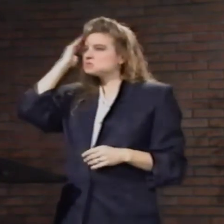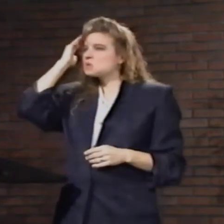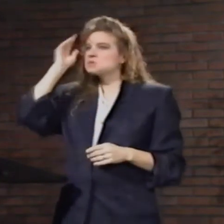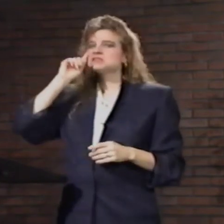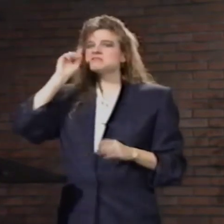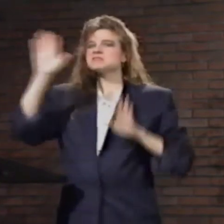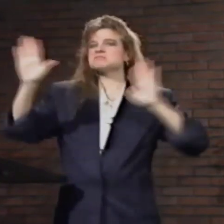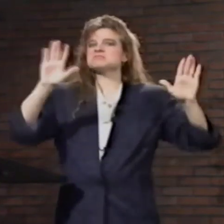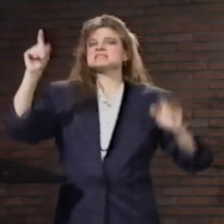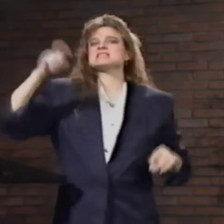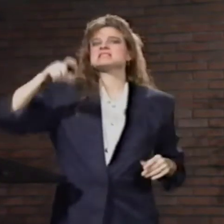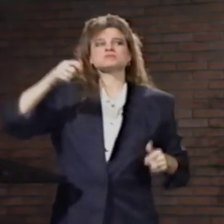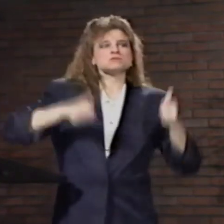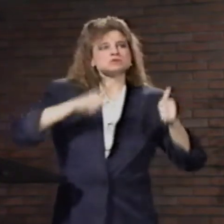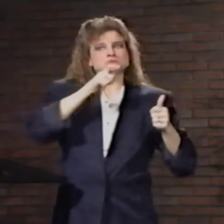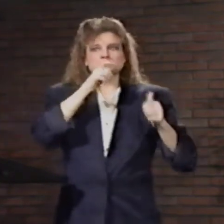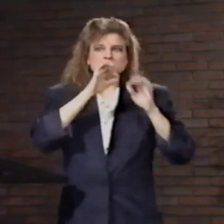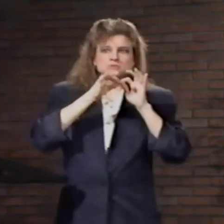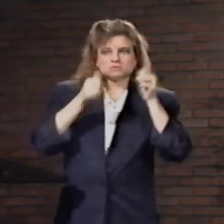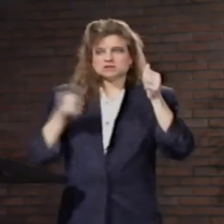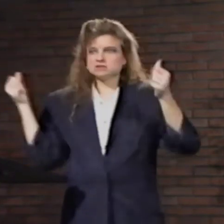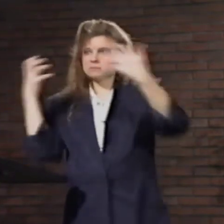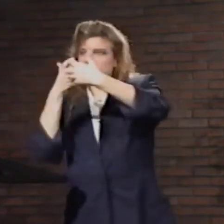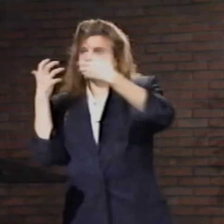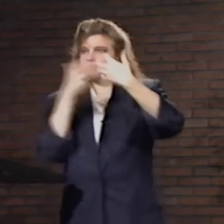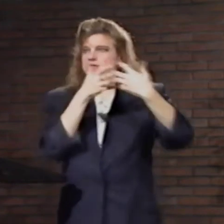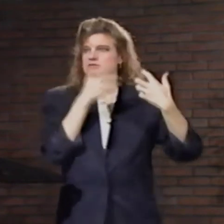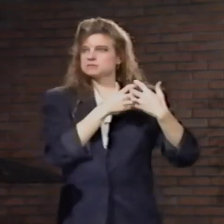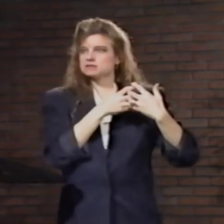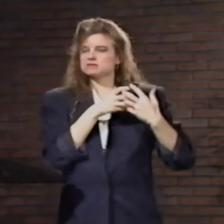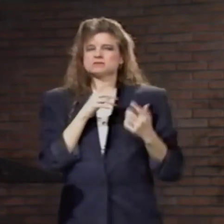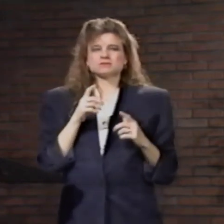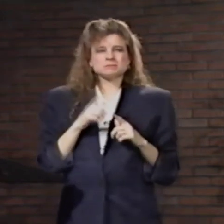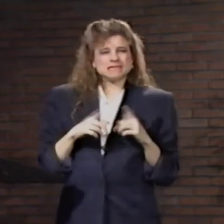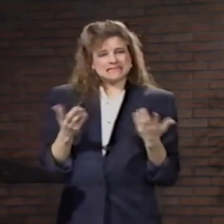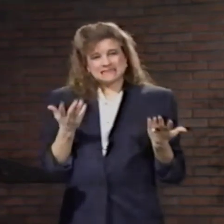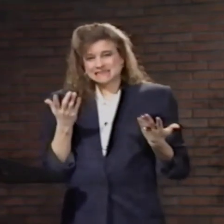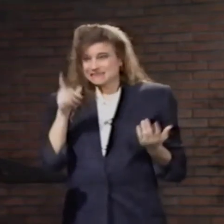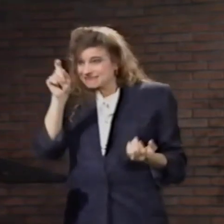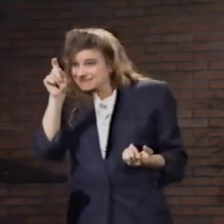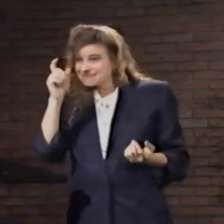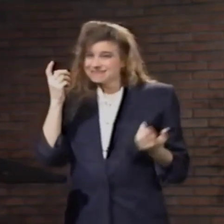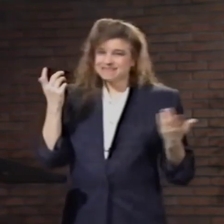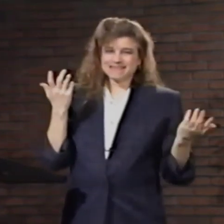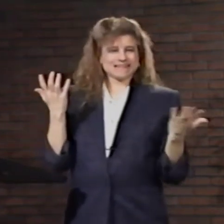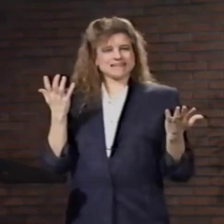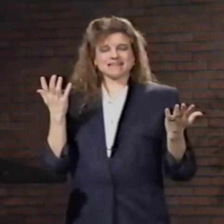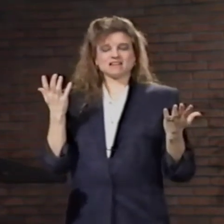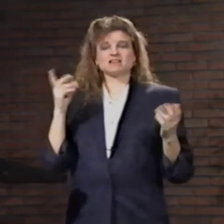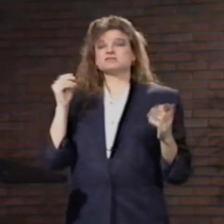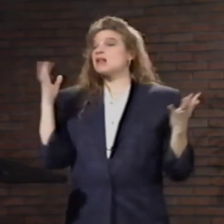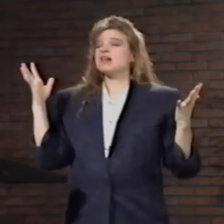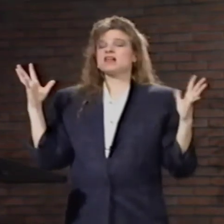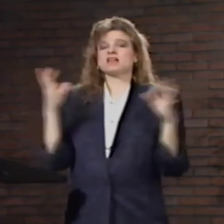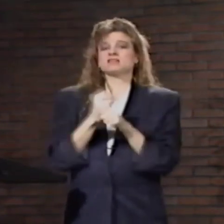The DOJ thought about using the specific communities certification system because they would best know how to suit their consumers'